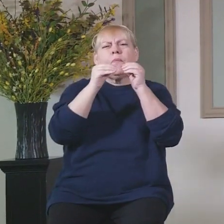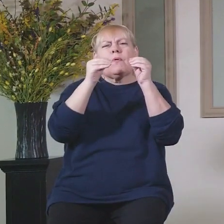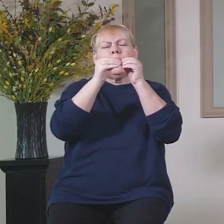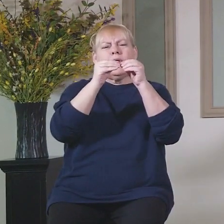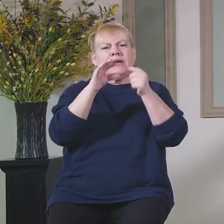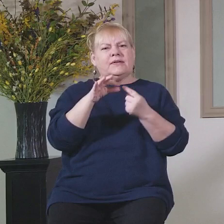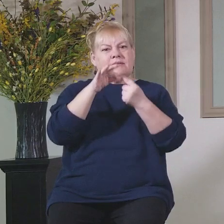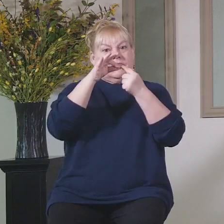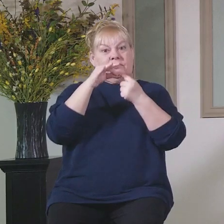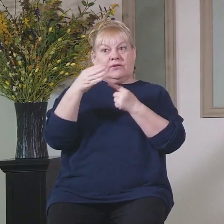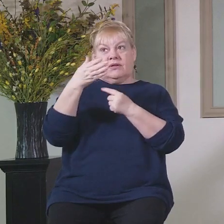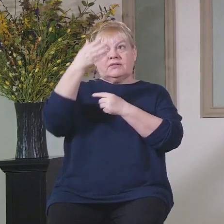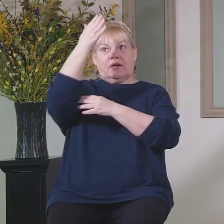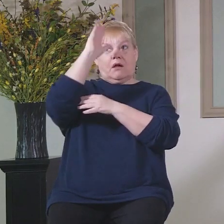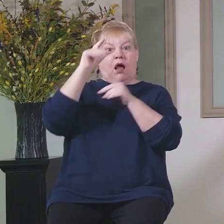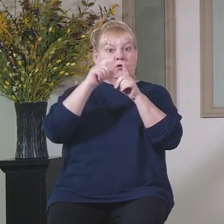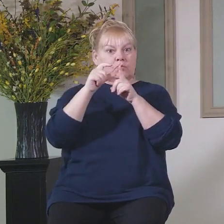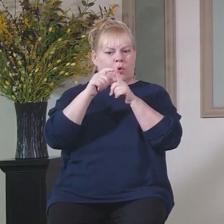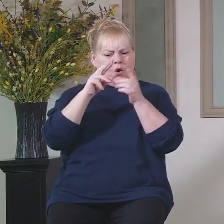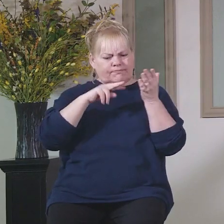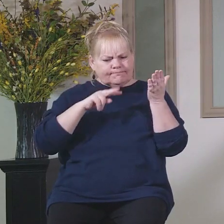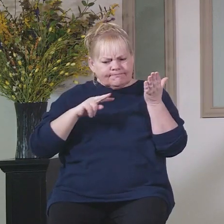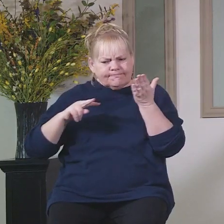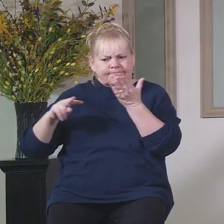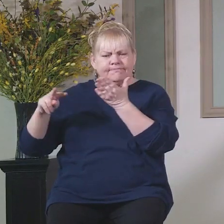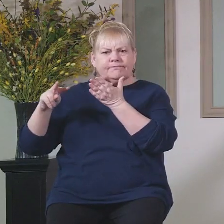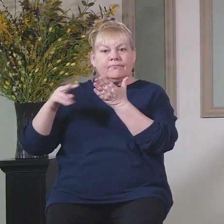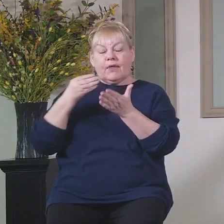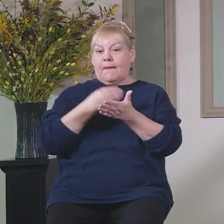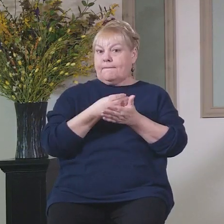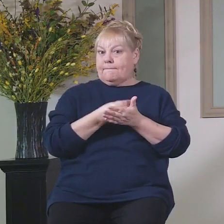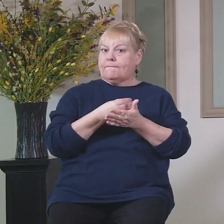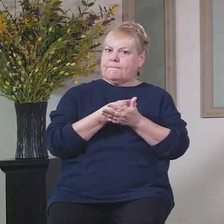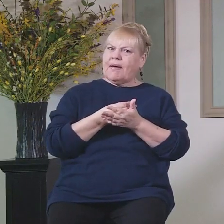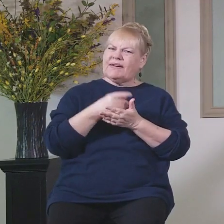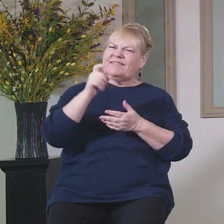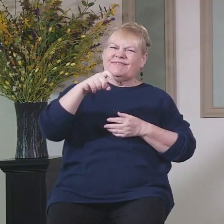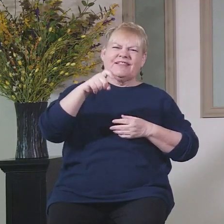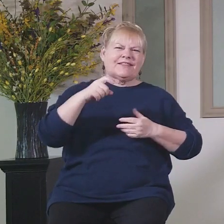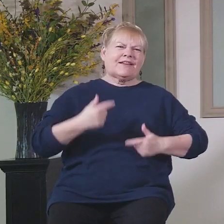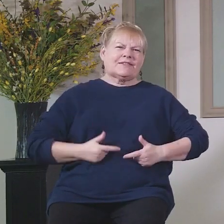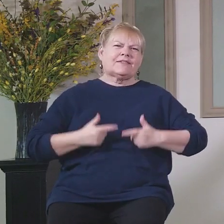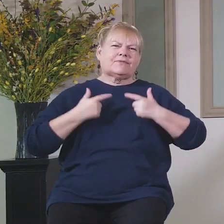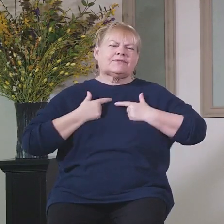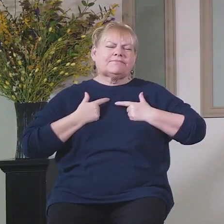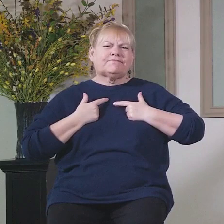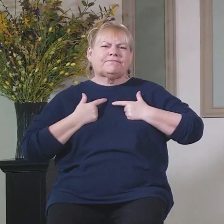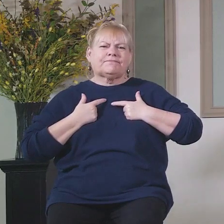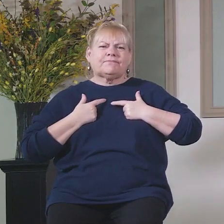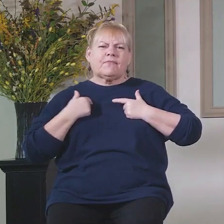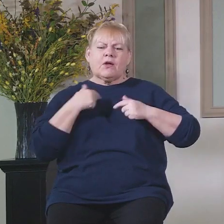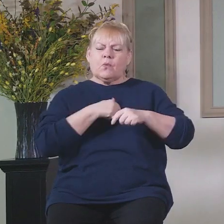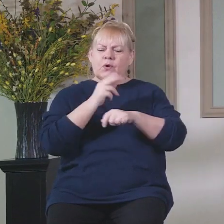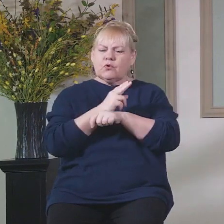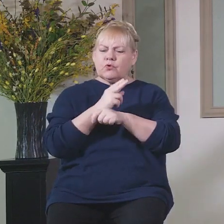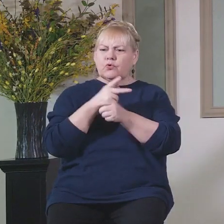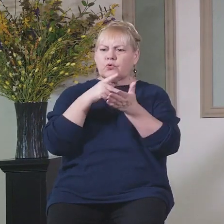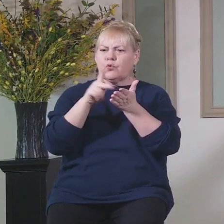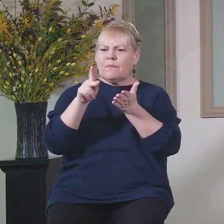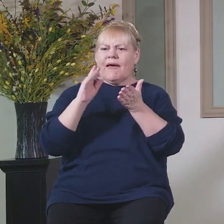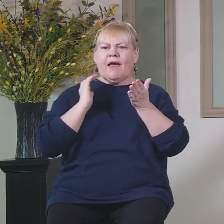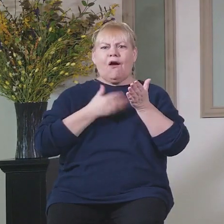it comes to the things of God's Word. Money, of course, is a necessity of life. We use it to pay our